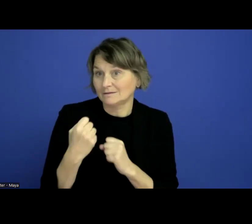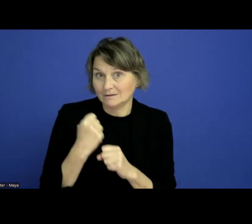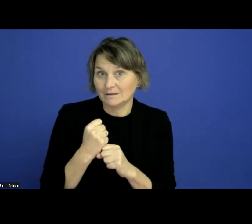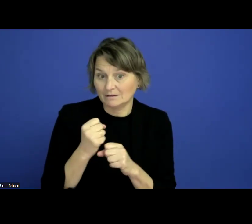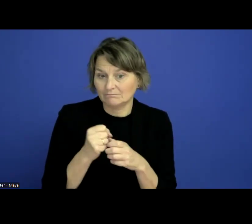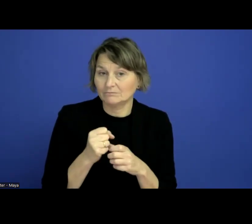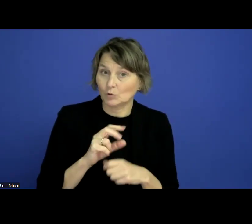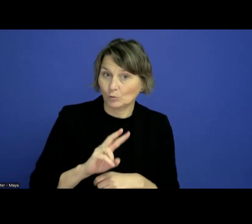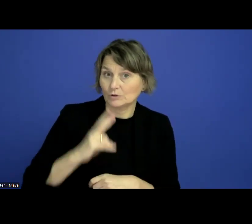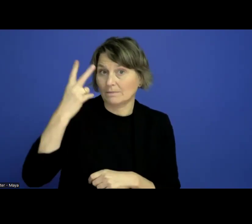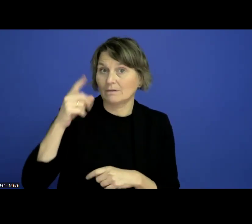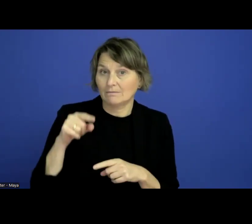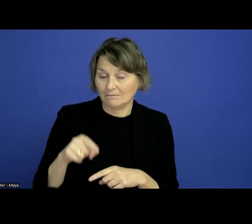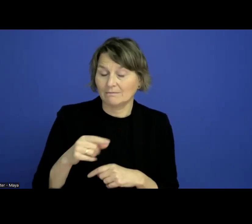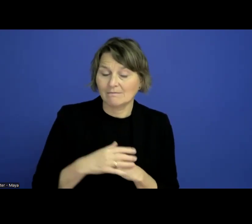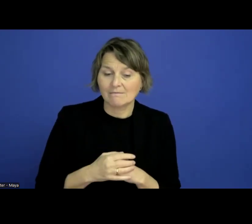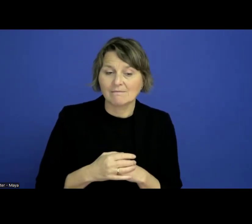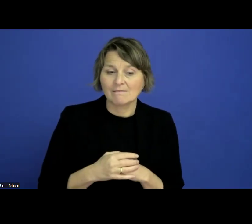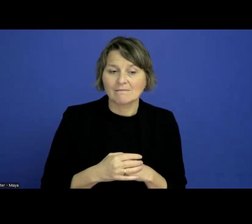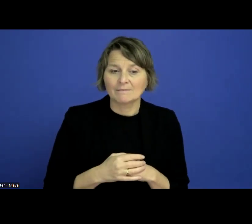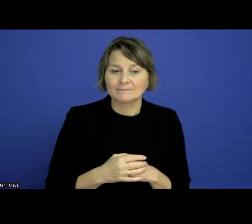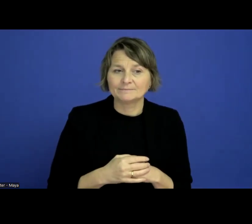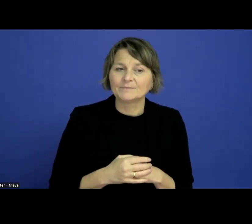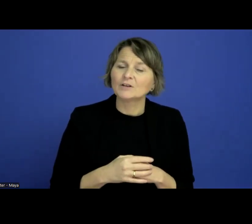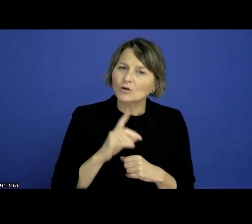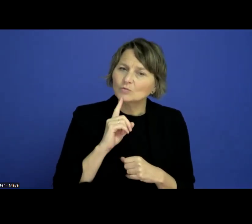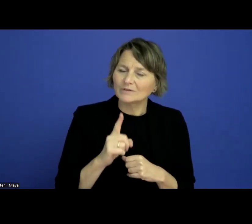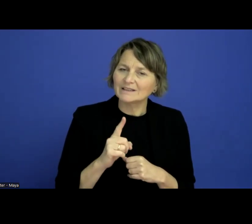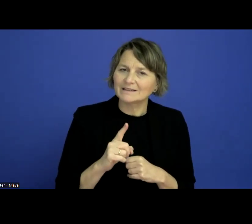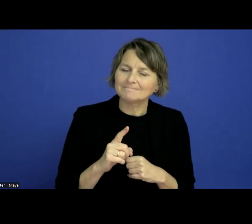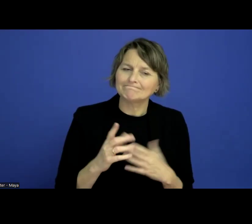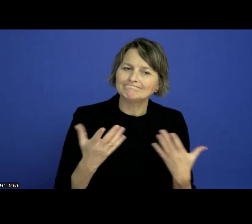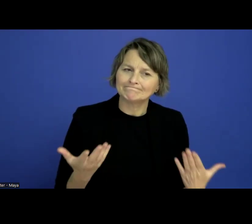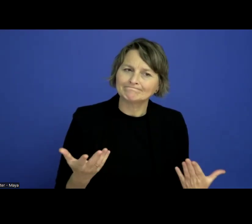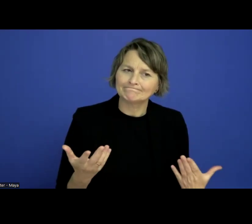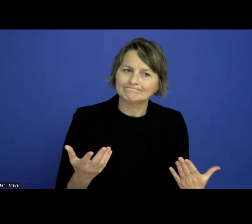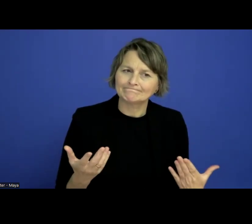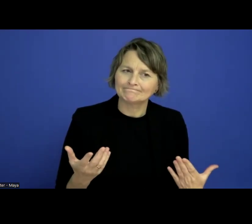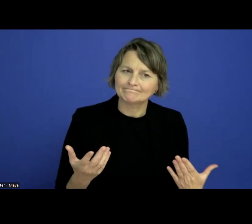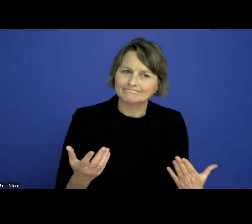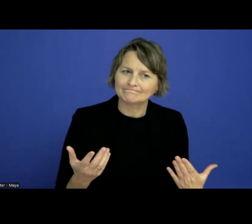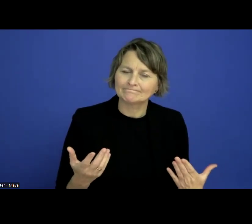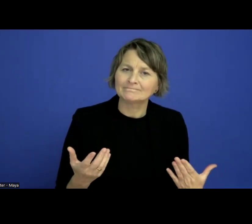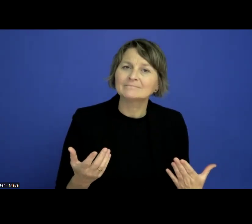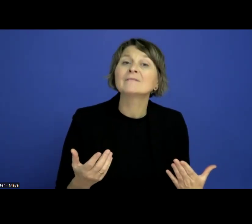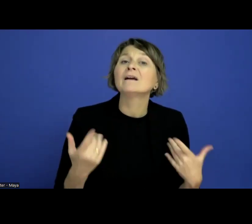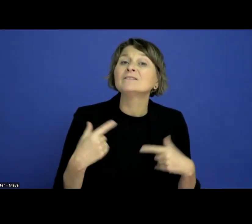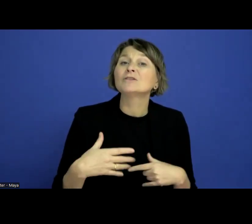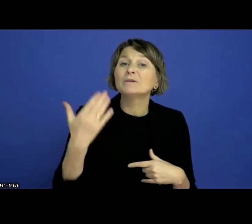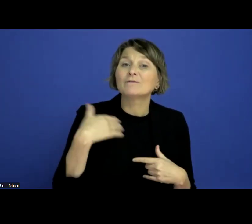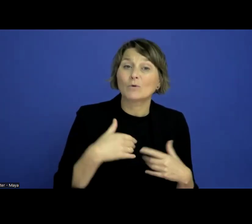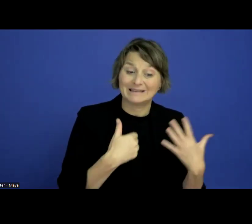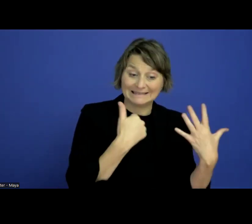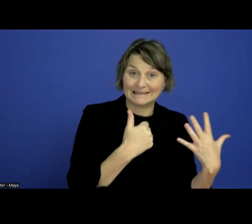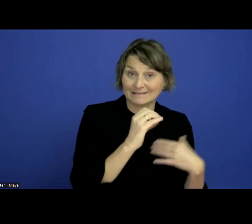few years, of course. But in other figures, that has raised from around 600 people